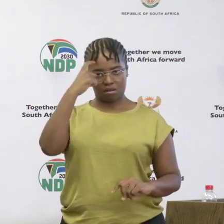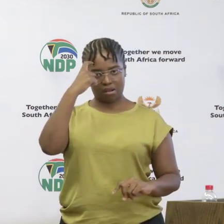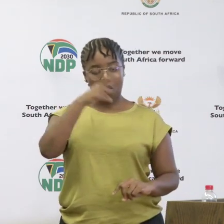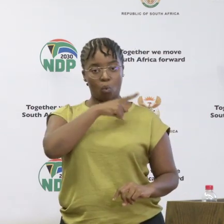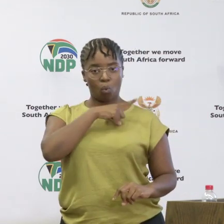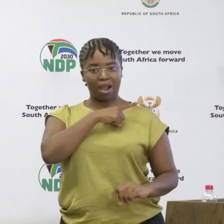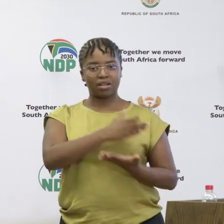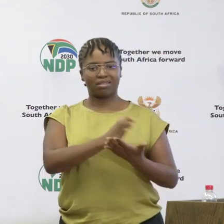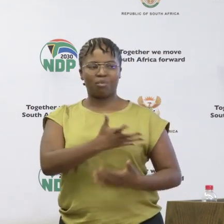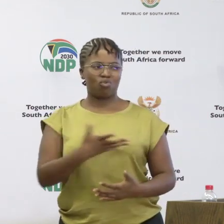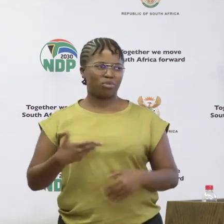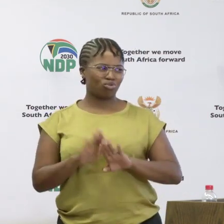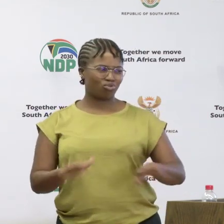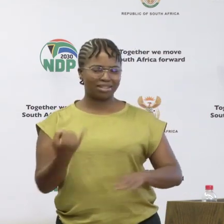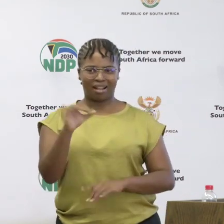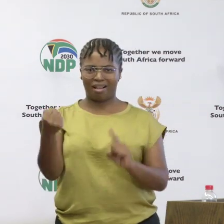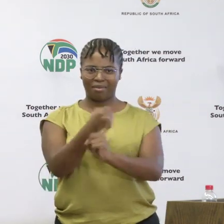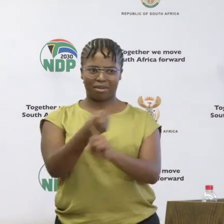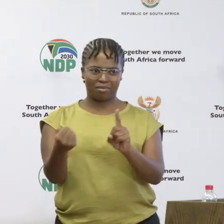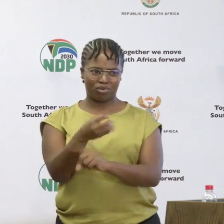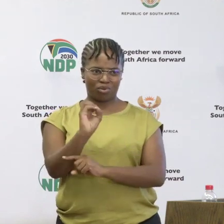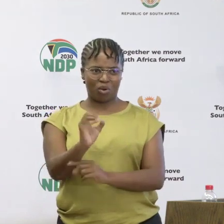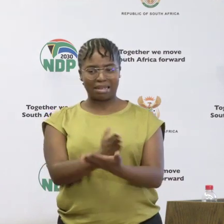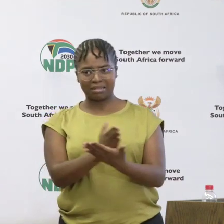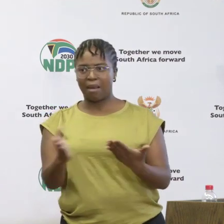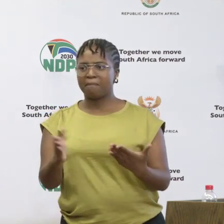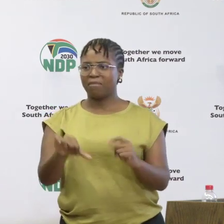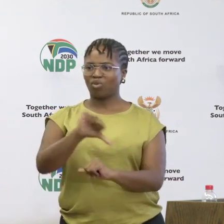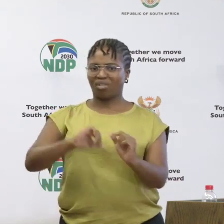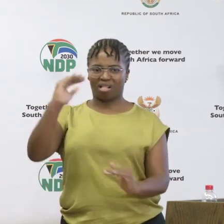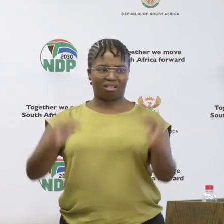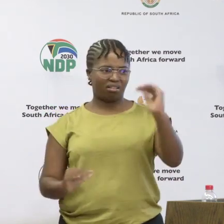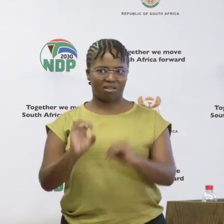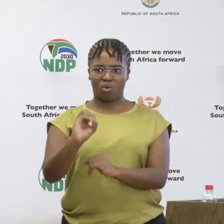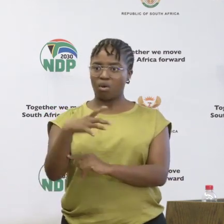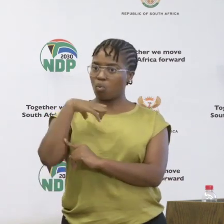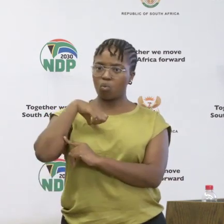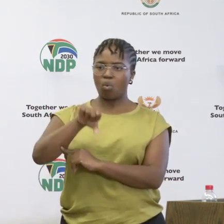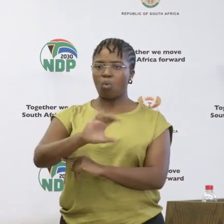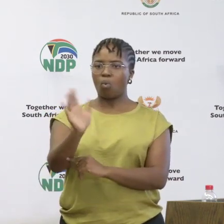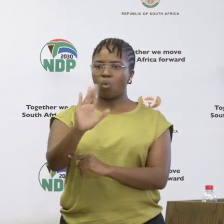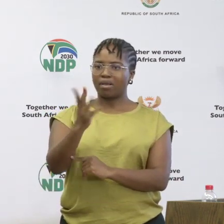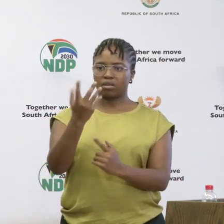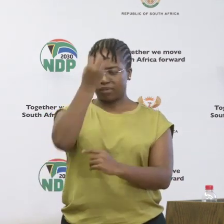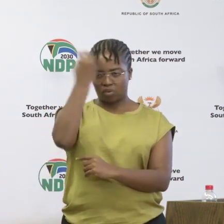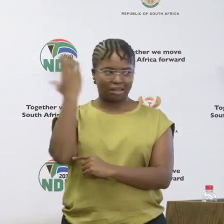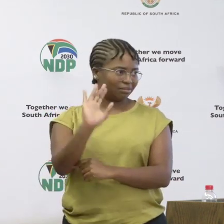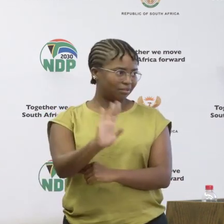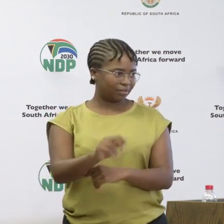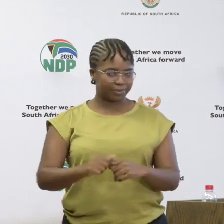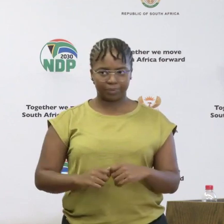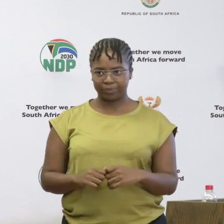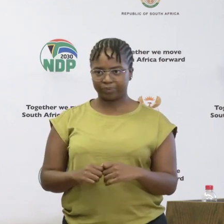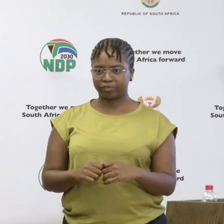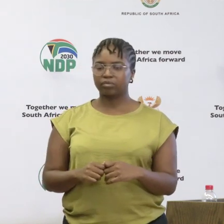conscious at all times that we do have other social ills that we must not lose sight of.